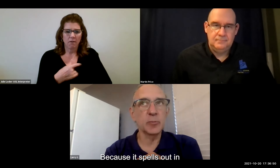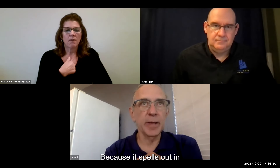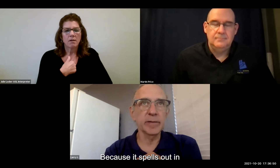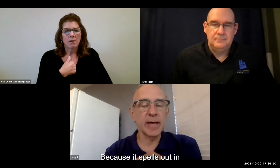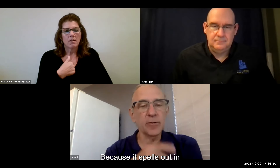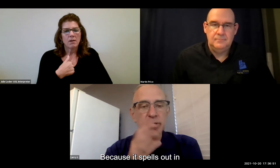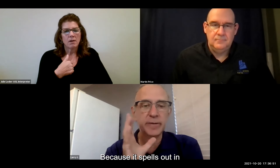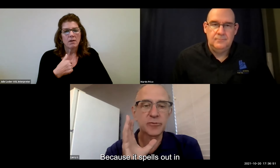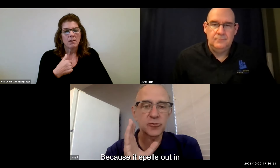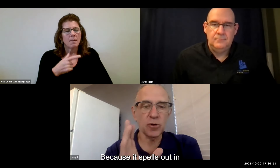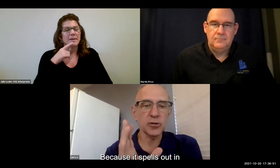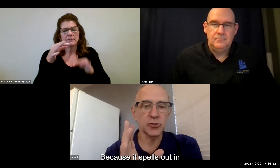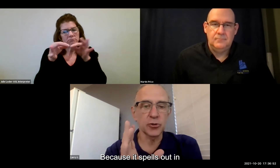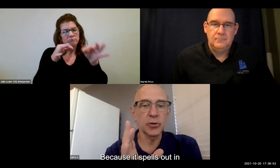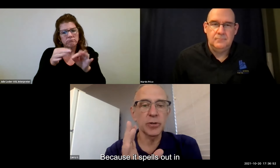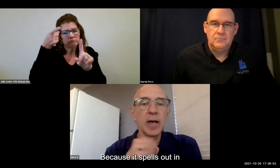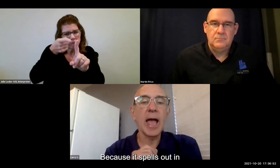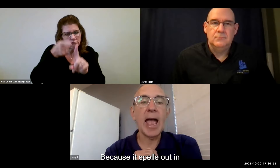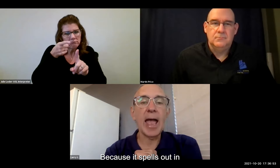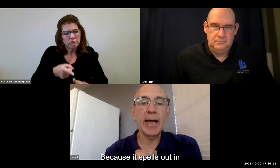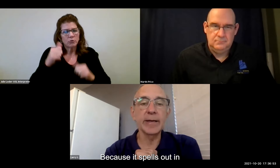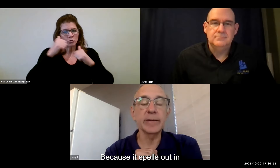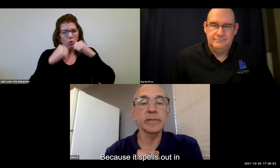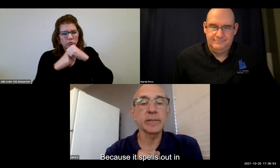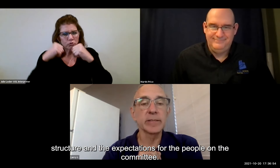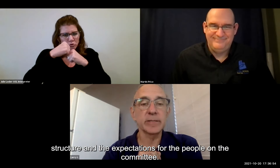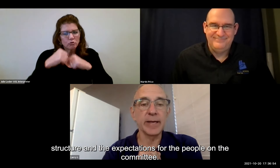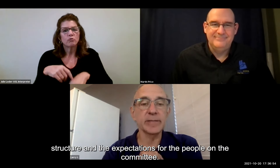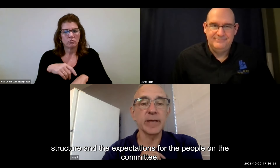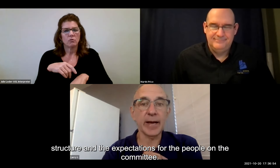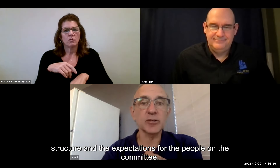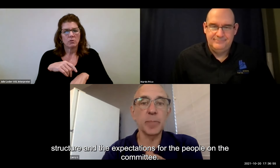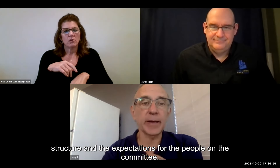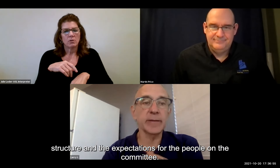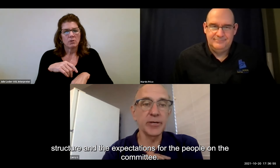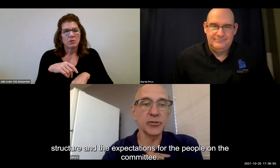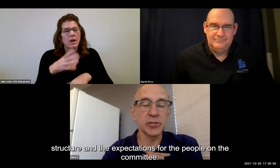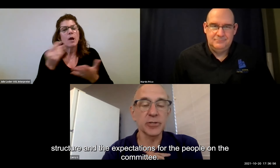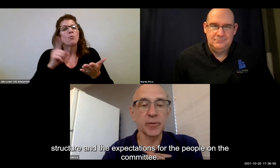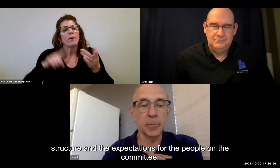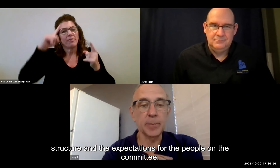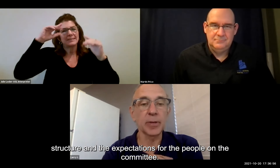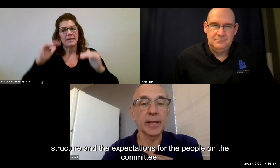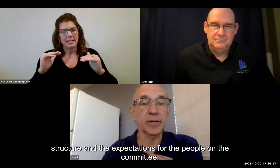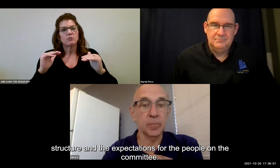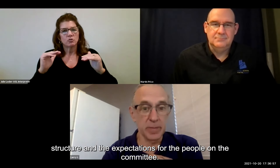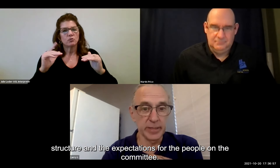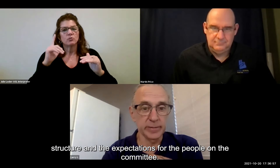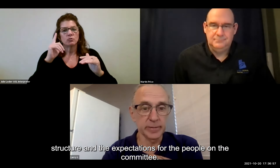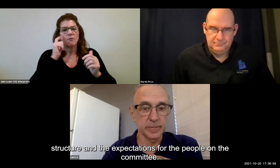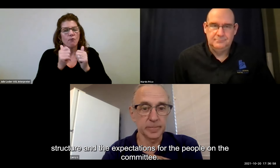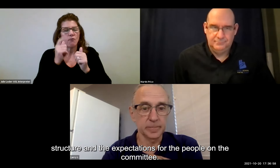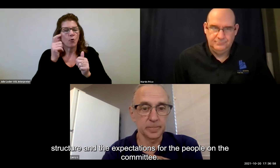because it spells out and gives structure and states expectations for the people on